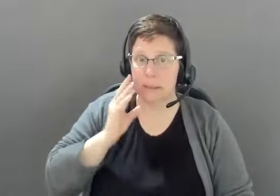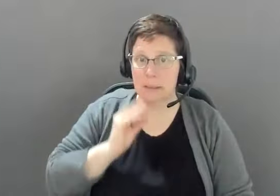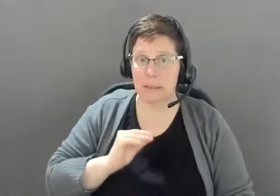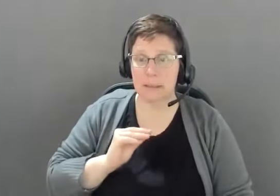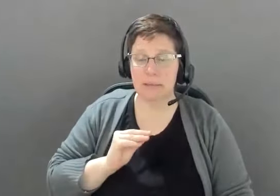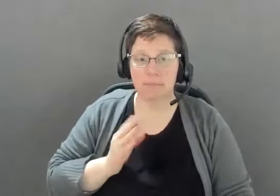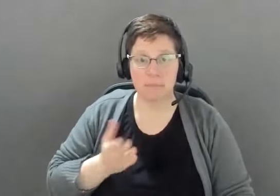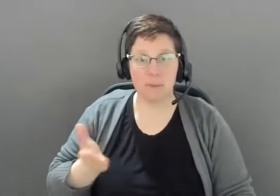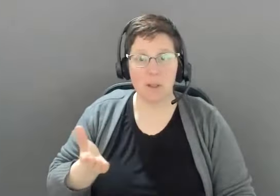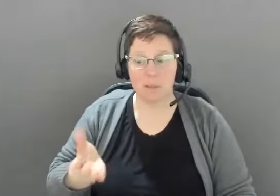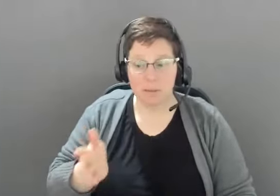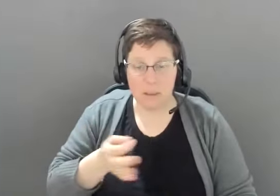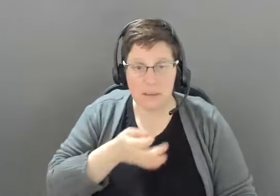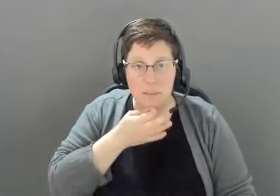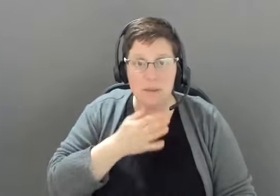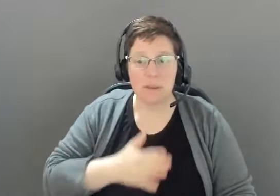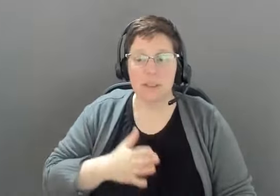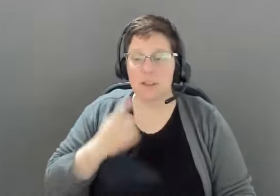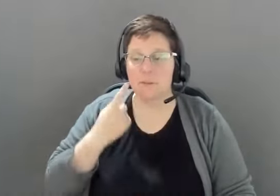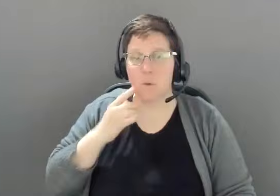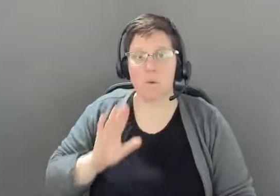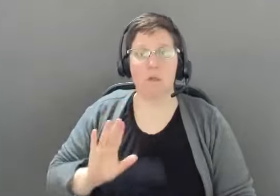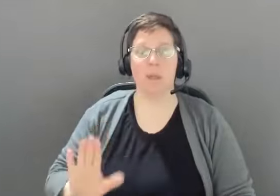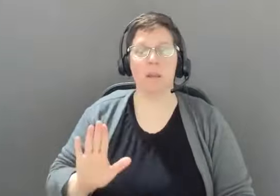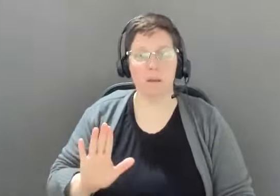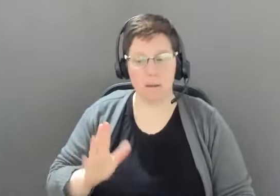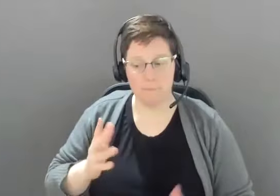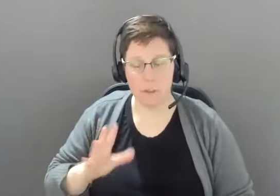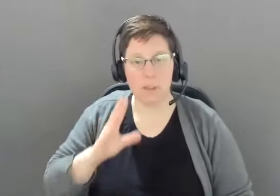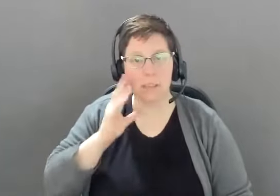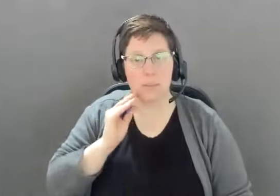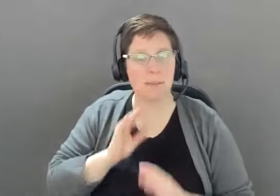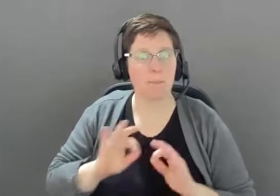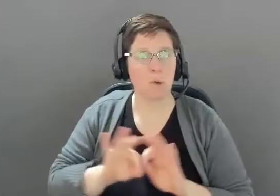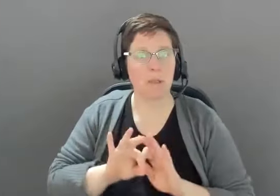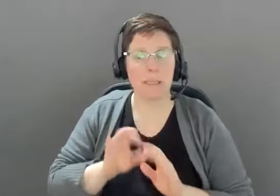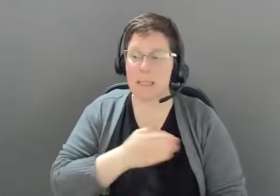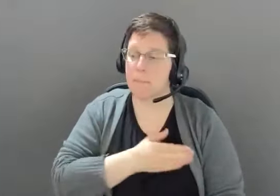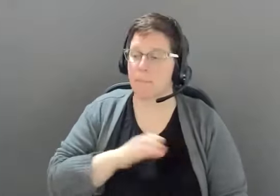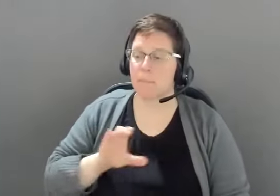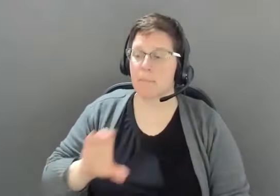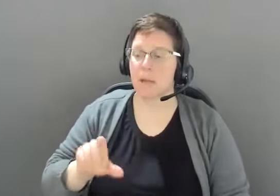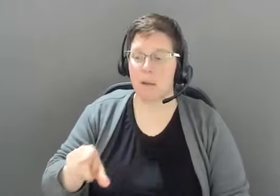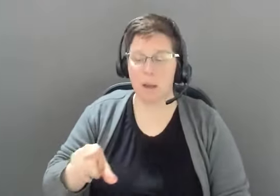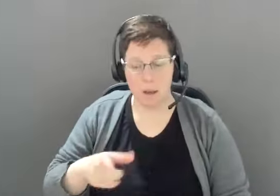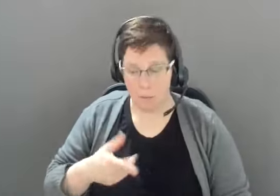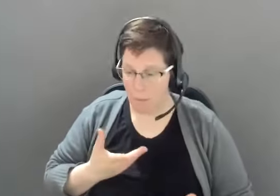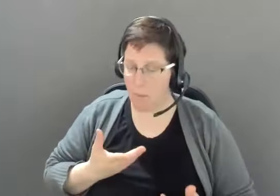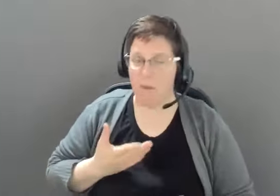acknowledging their expertise in their own experience is vital. Empowering survivors by validating their experiences and supporting their